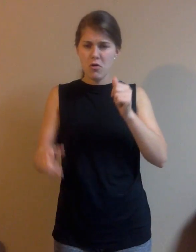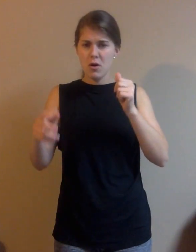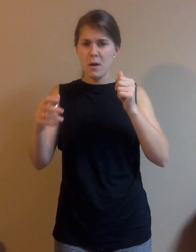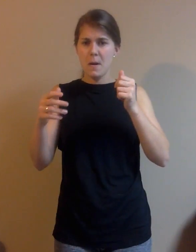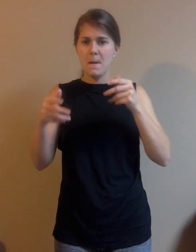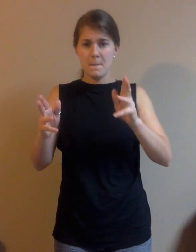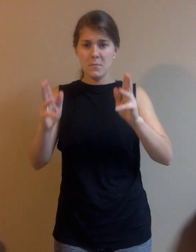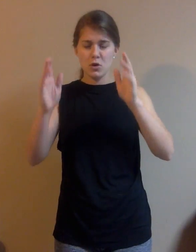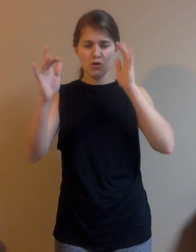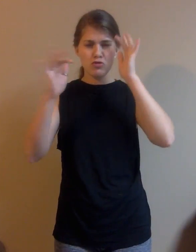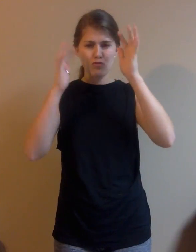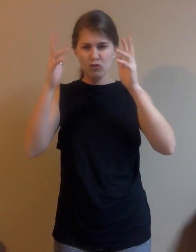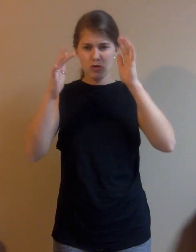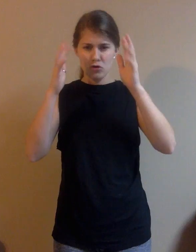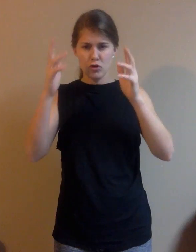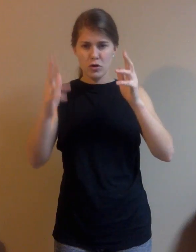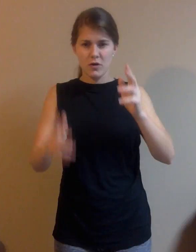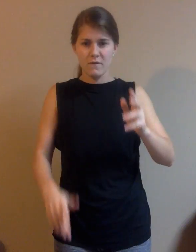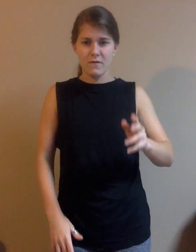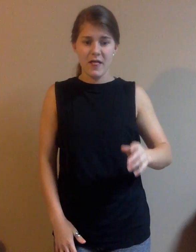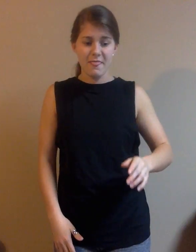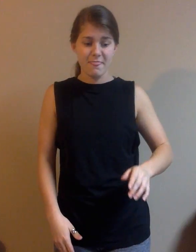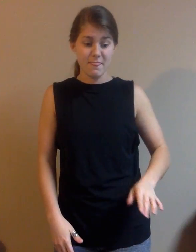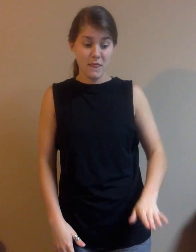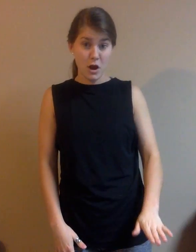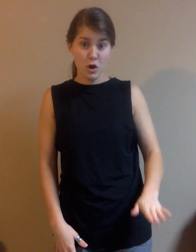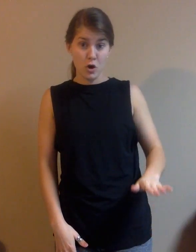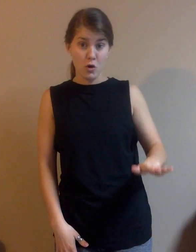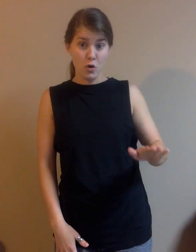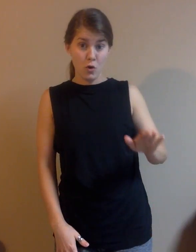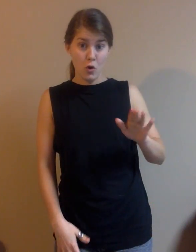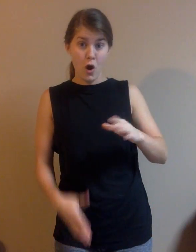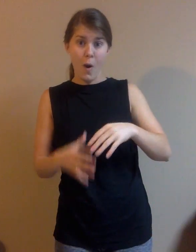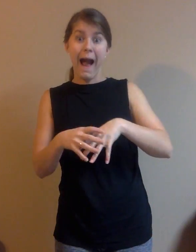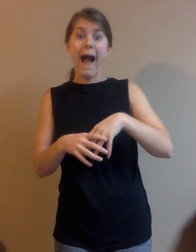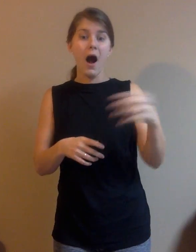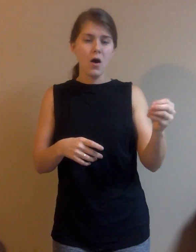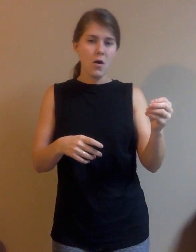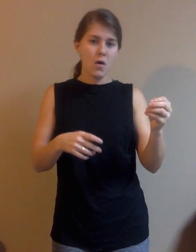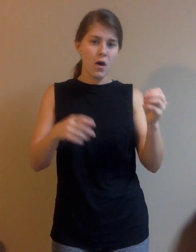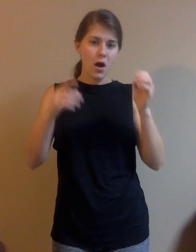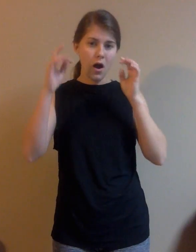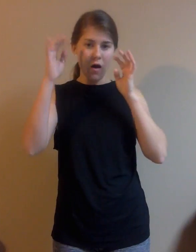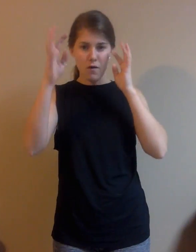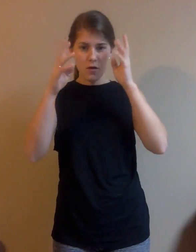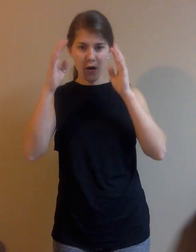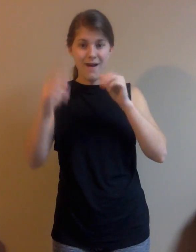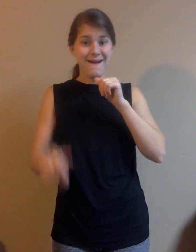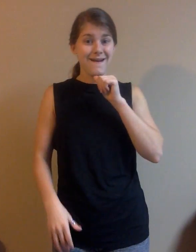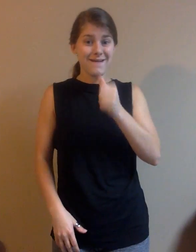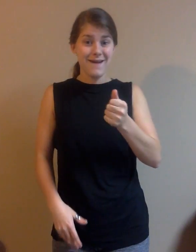Stratford-on-Avon until about 5 years ago. In fact, we moved from Stratford to Los Angeles. So you can imagine what a seamless transition, you know, this was